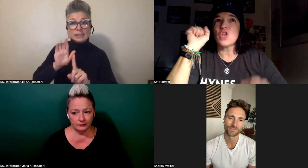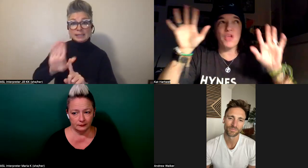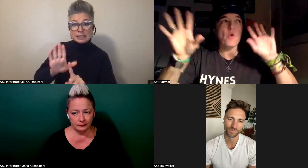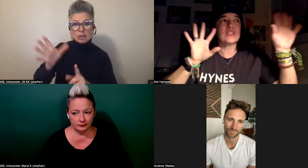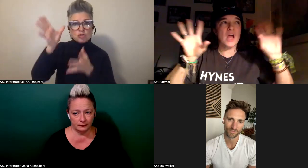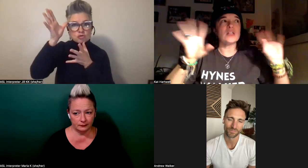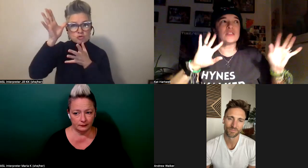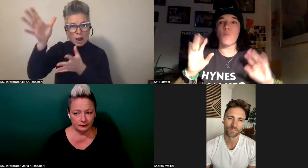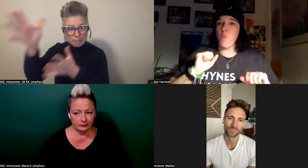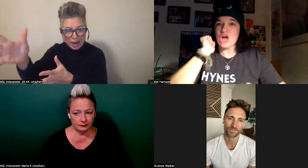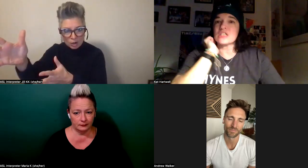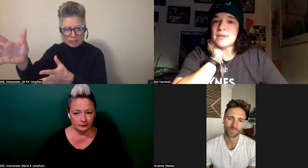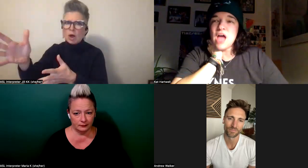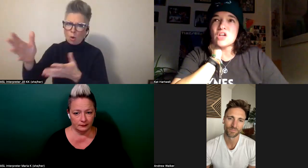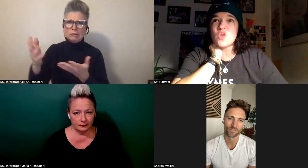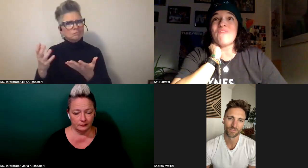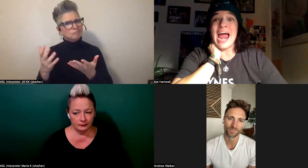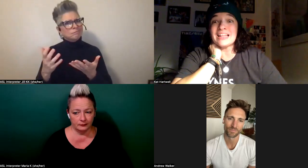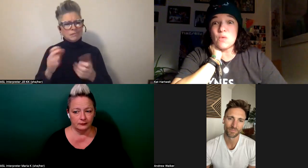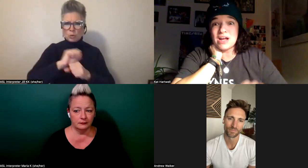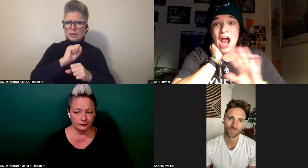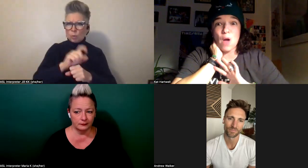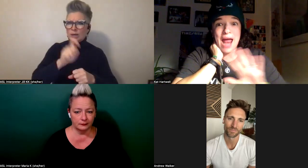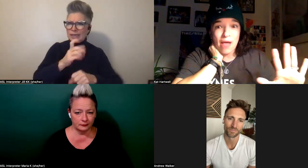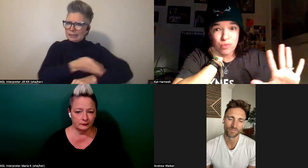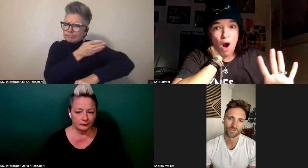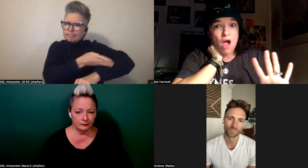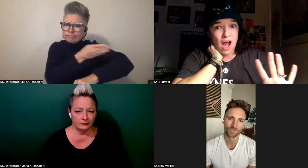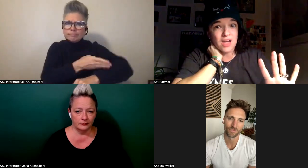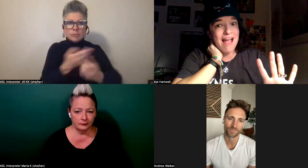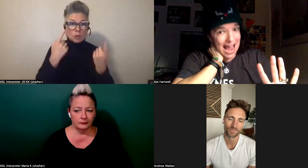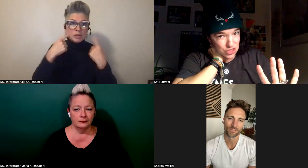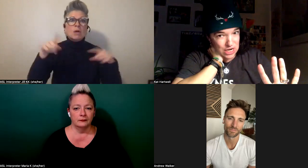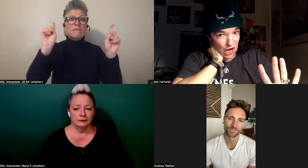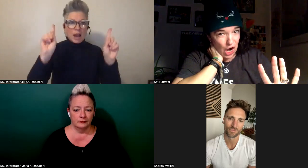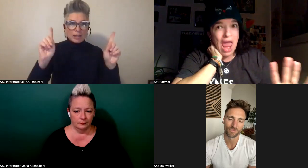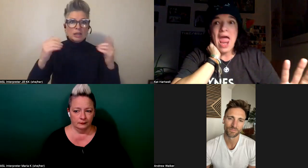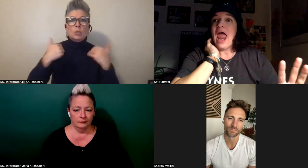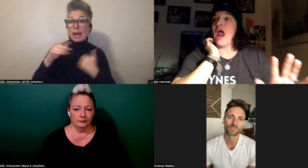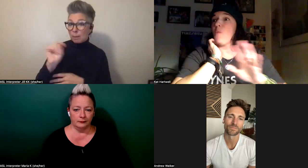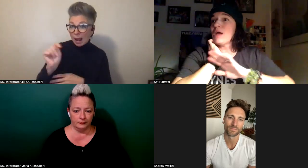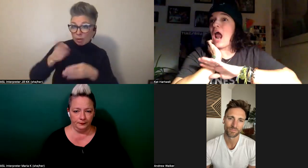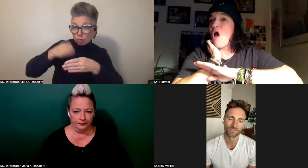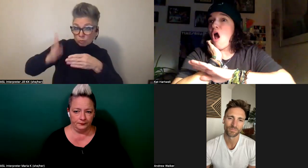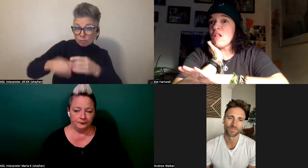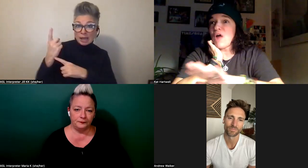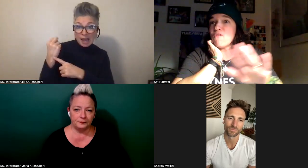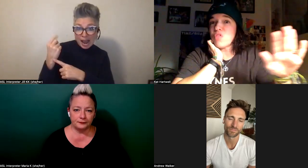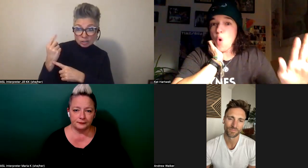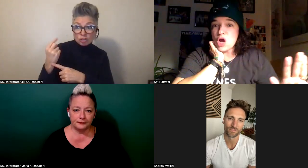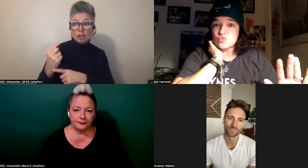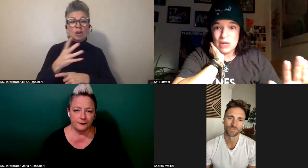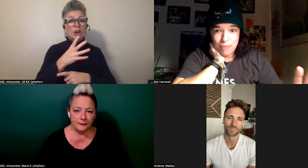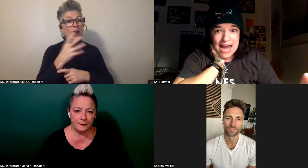grandparents. So there was some work to be done. So finally we got our bathroom all done last year, and we got all of